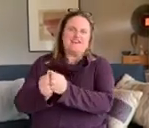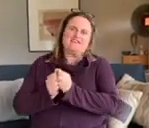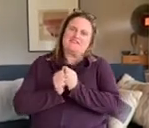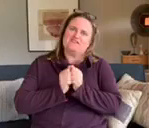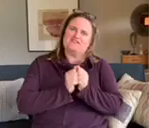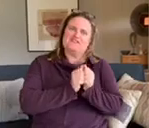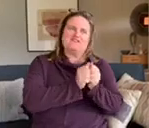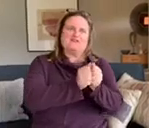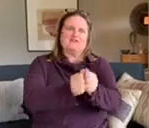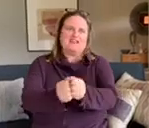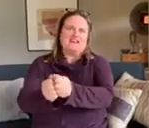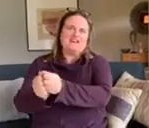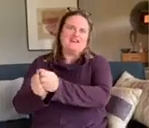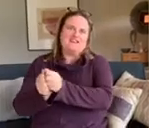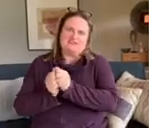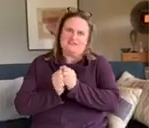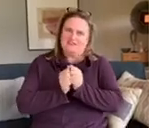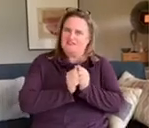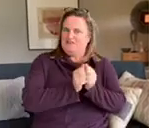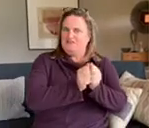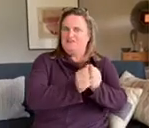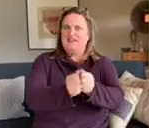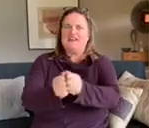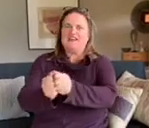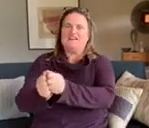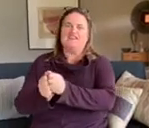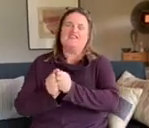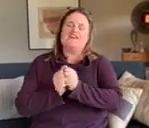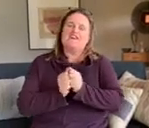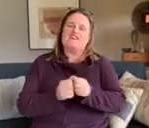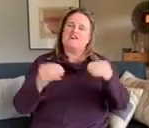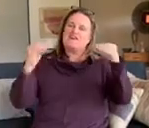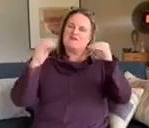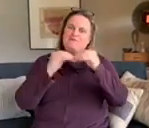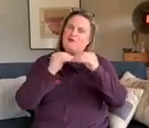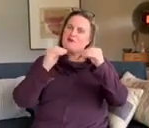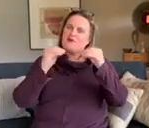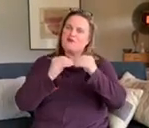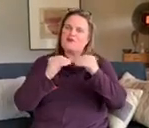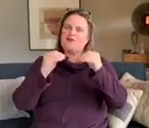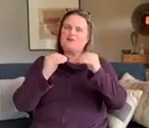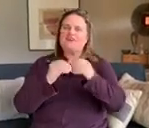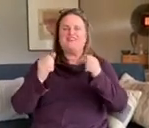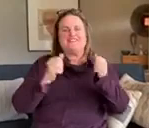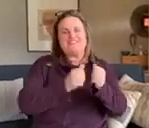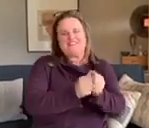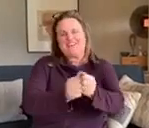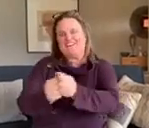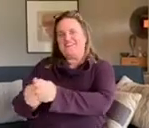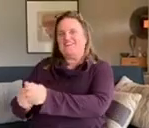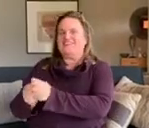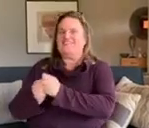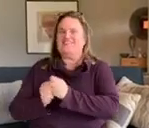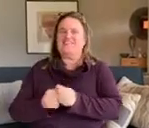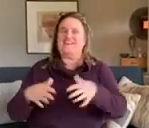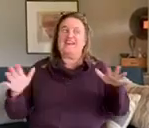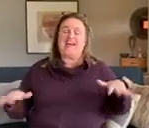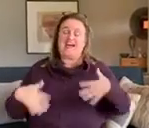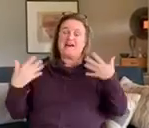together, together, together, the more we get together, the